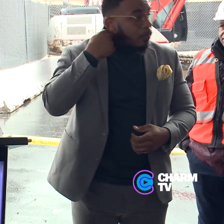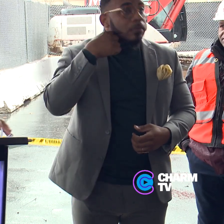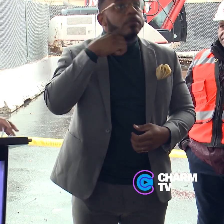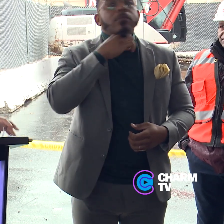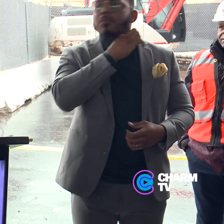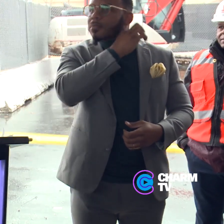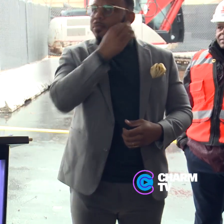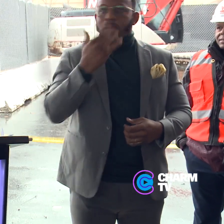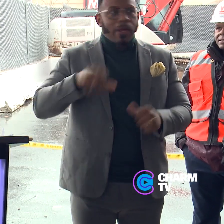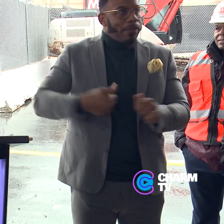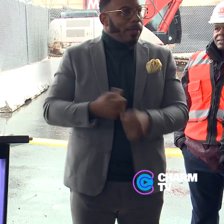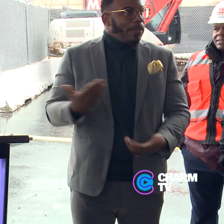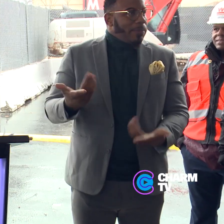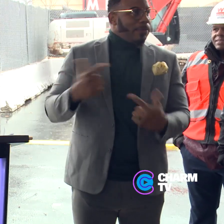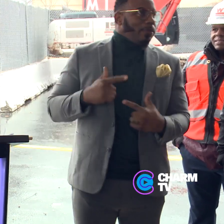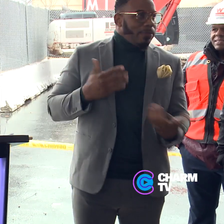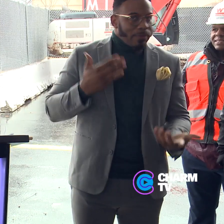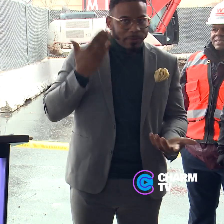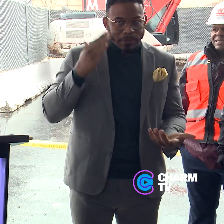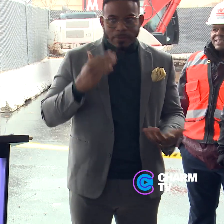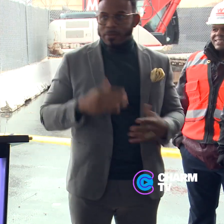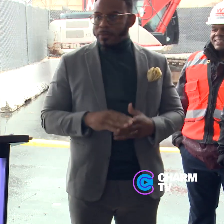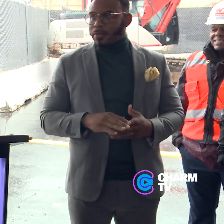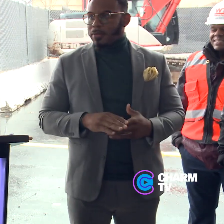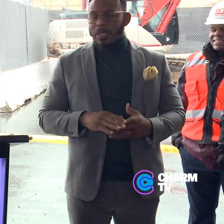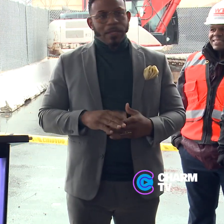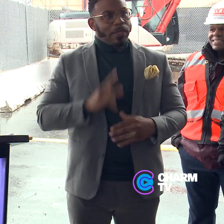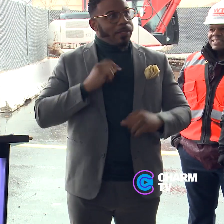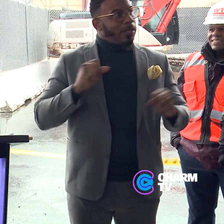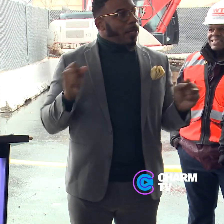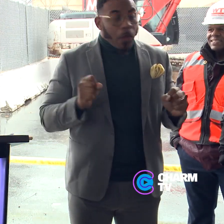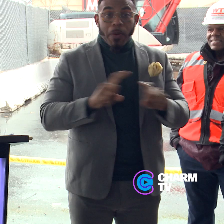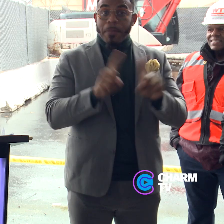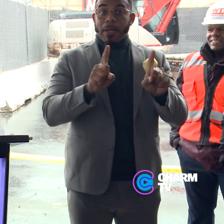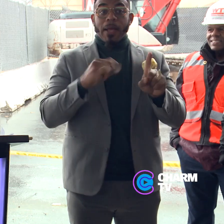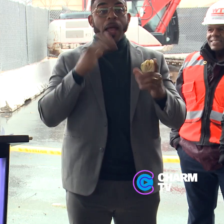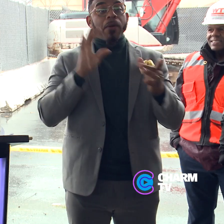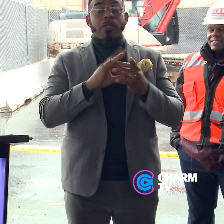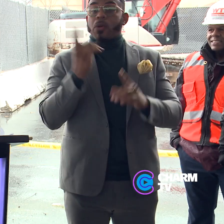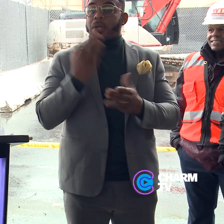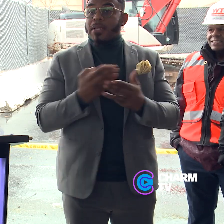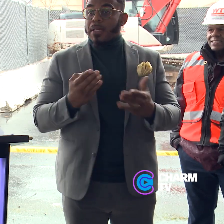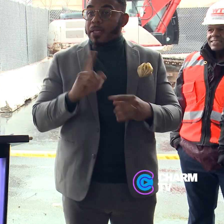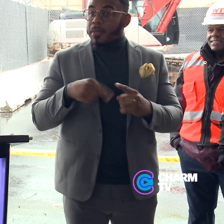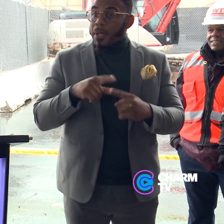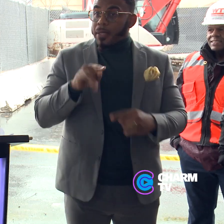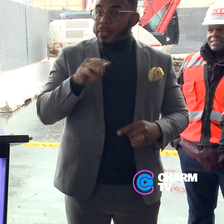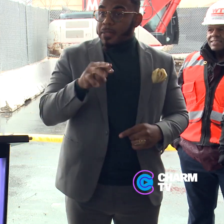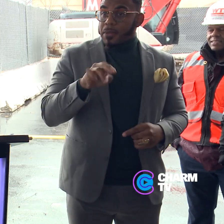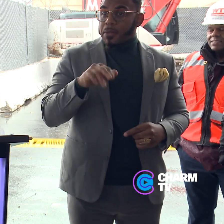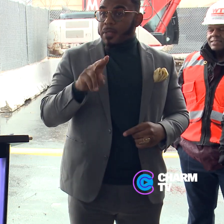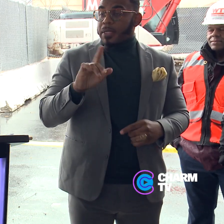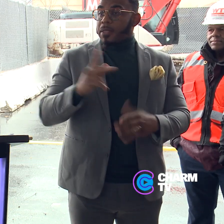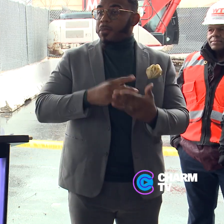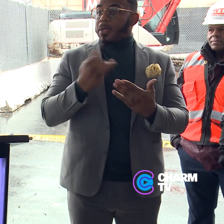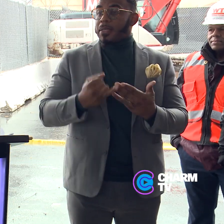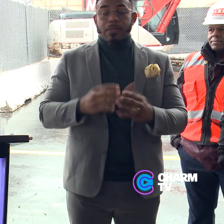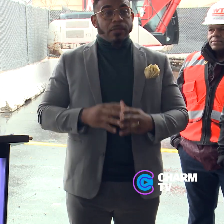Why did I have to go behind him? I don't know. It is cold, but I will say one thing about Tim Regan and this